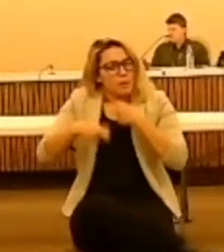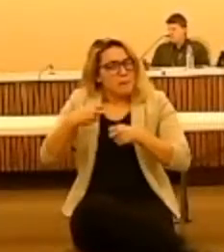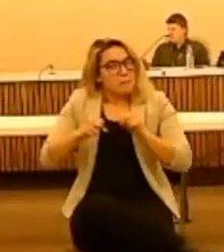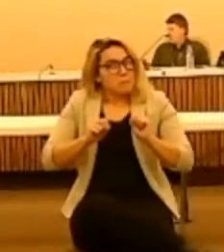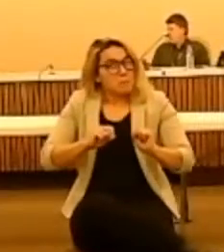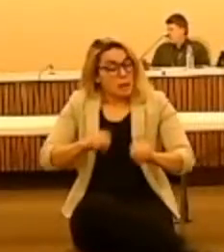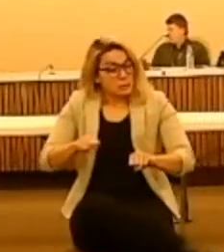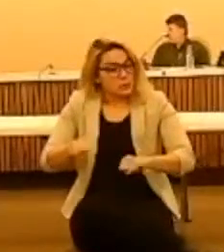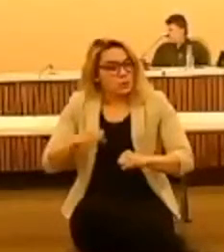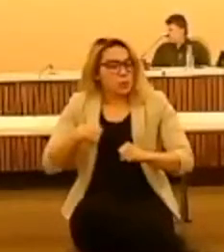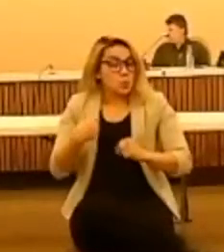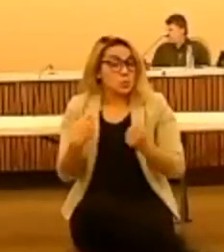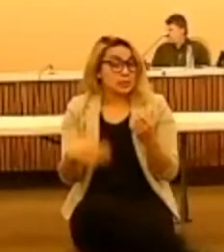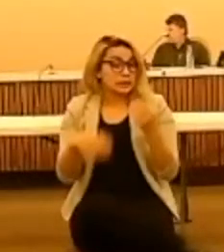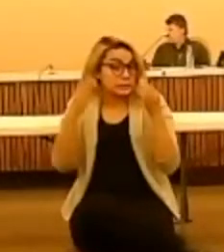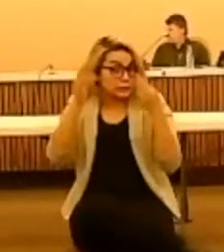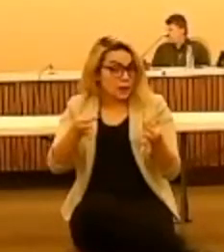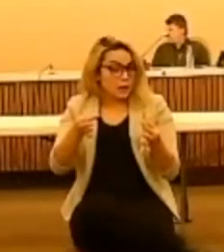safety. Right.